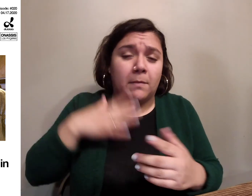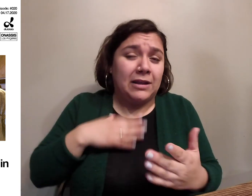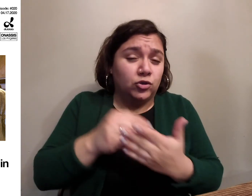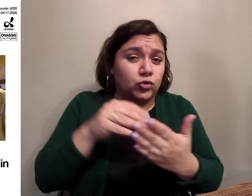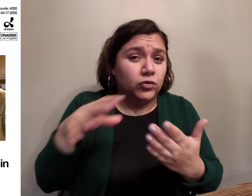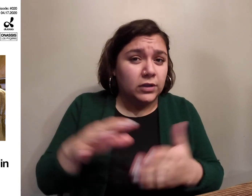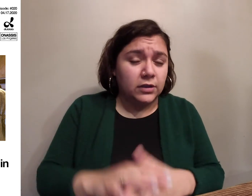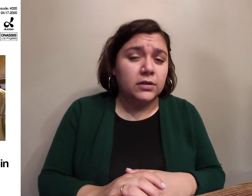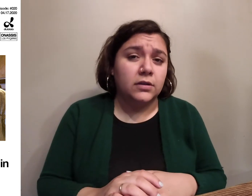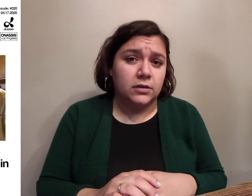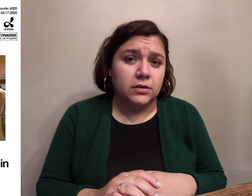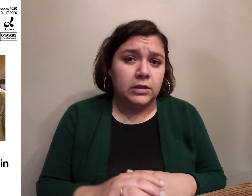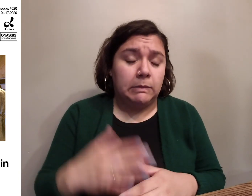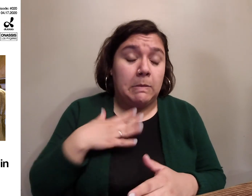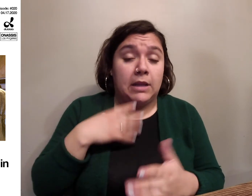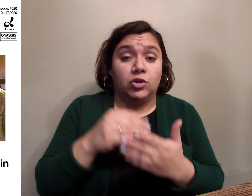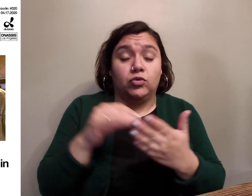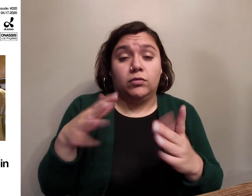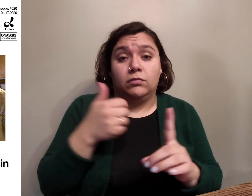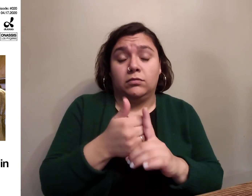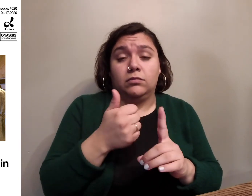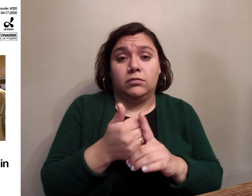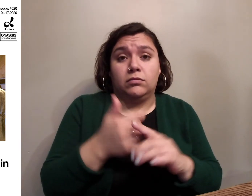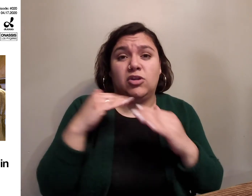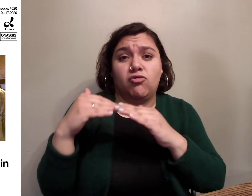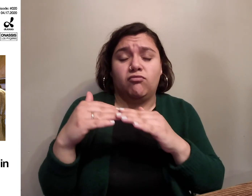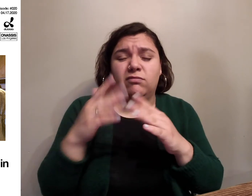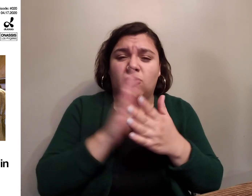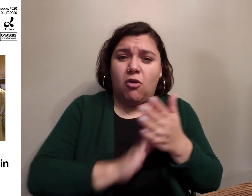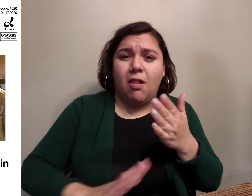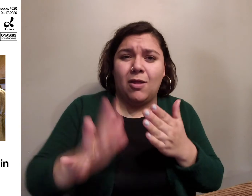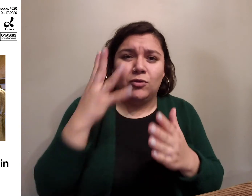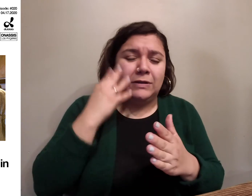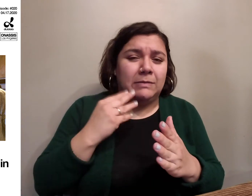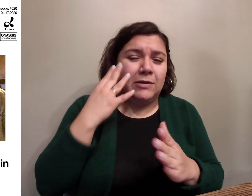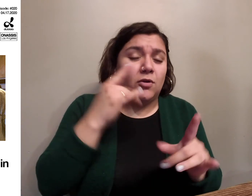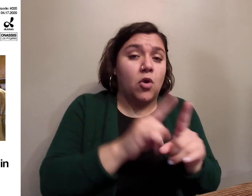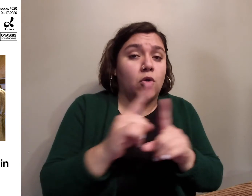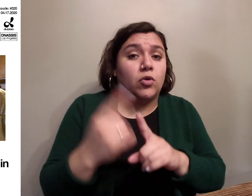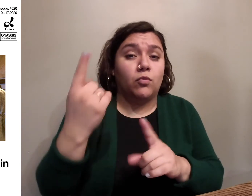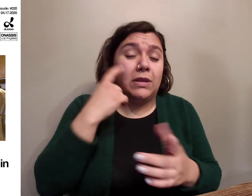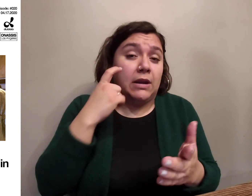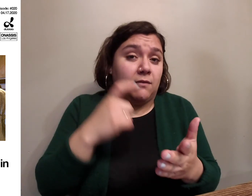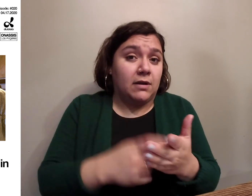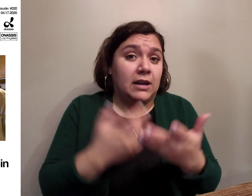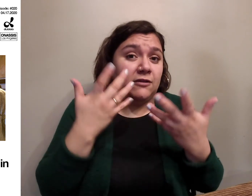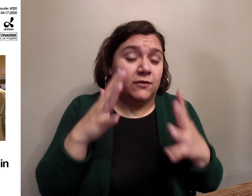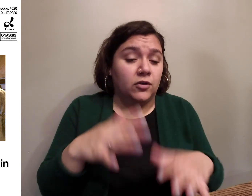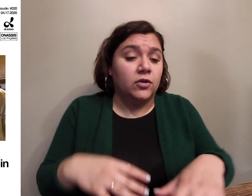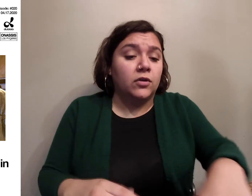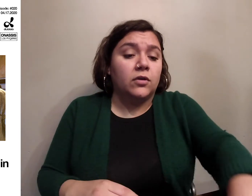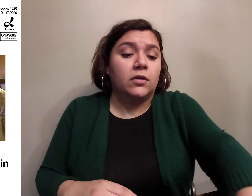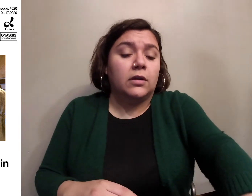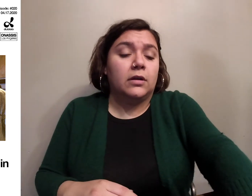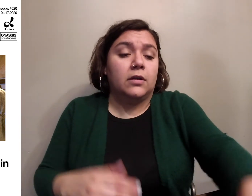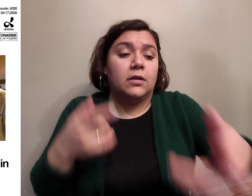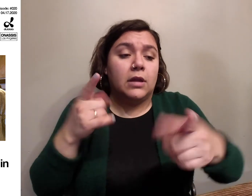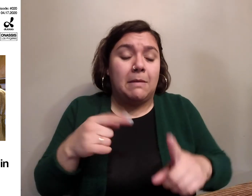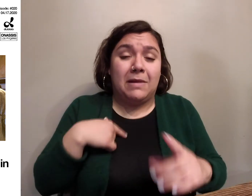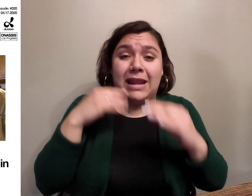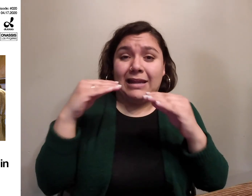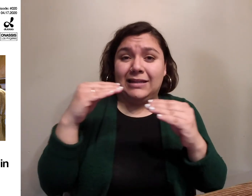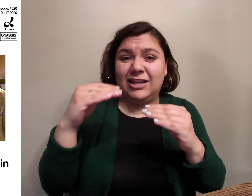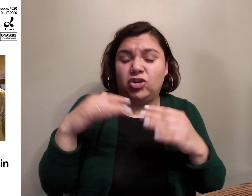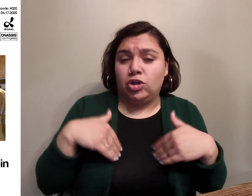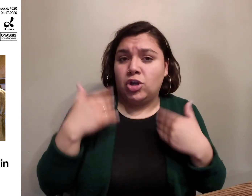college who are experiencing it. And then one of the things that I recognize, because I teach young writers, and